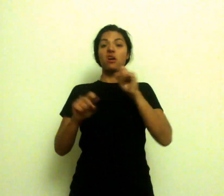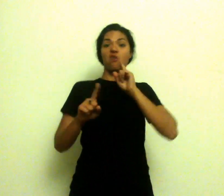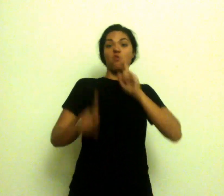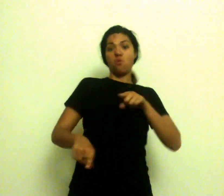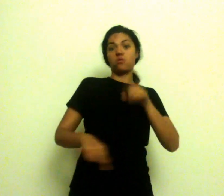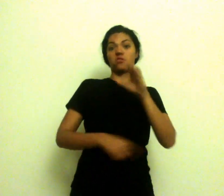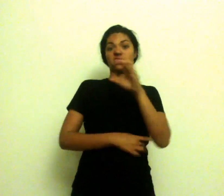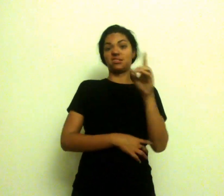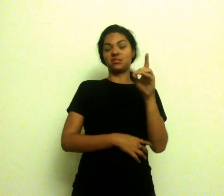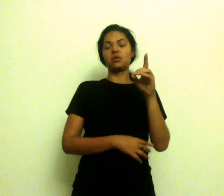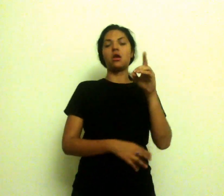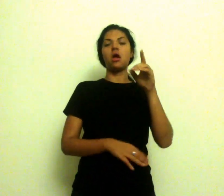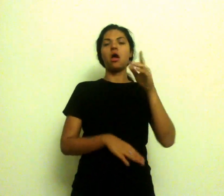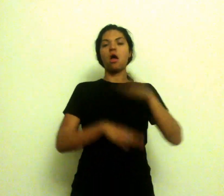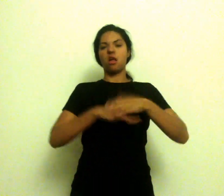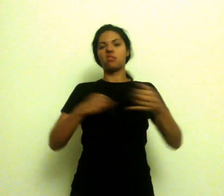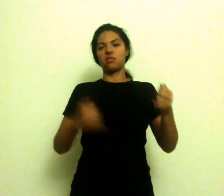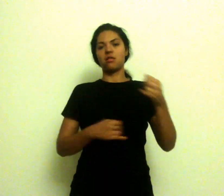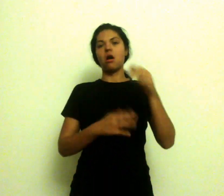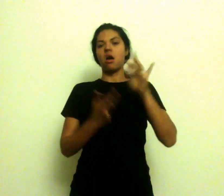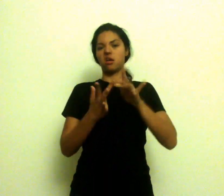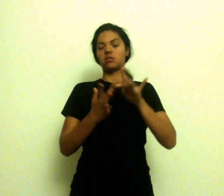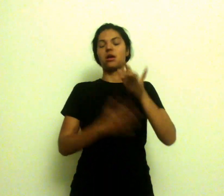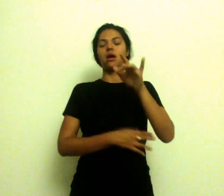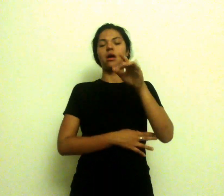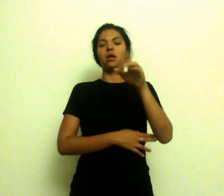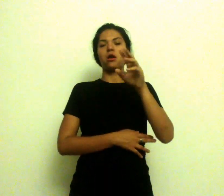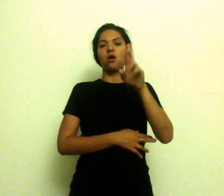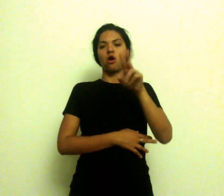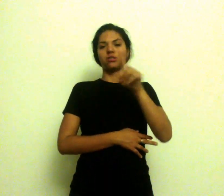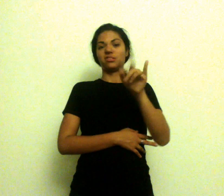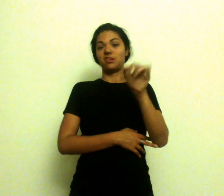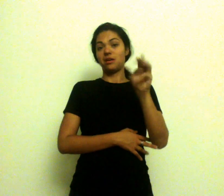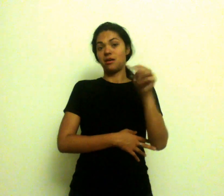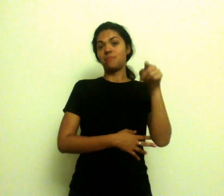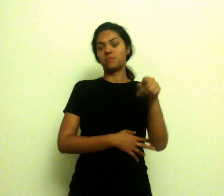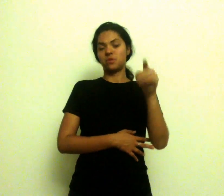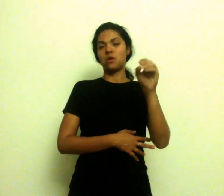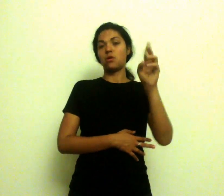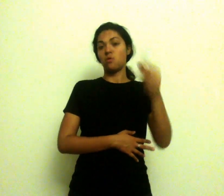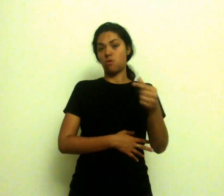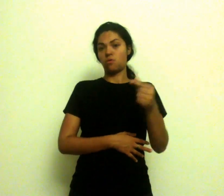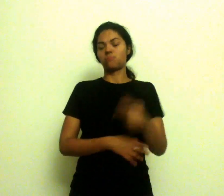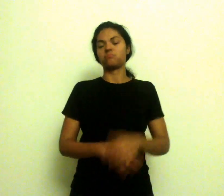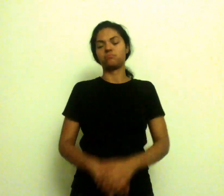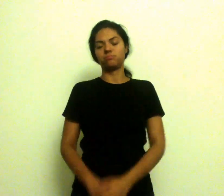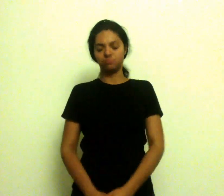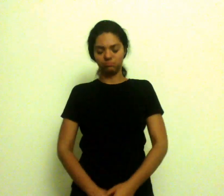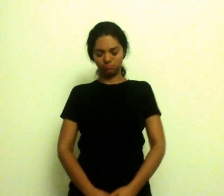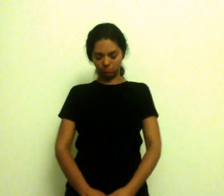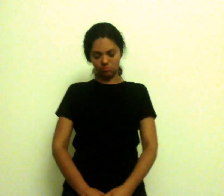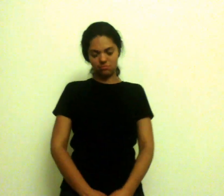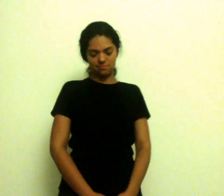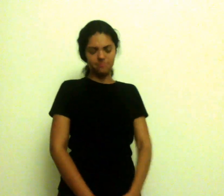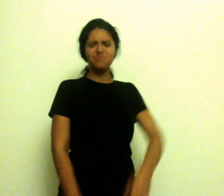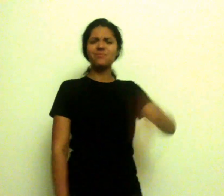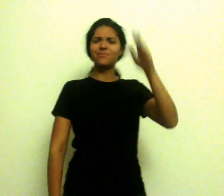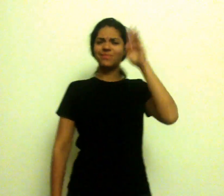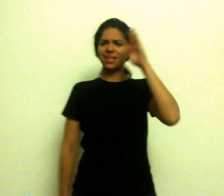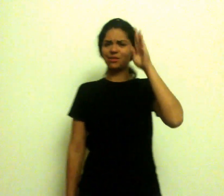www.rzim.org. Hello, friends. This is Ravi Zacharias. This year's Summer Institute in Atlanta,